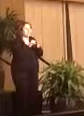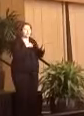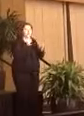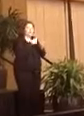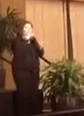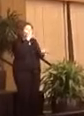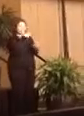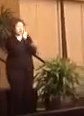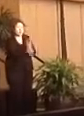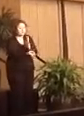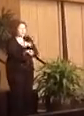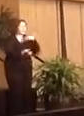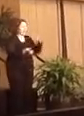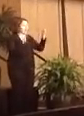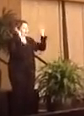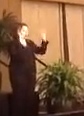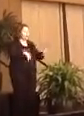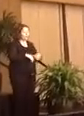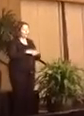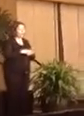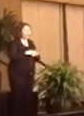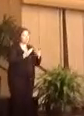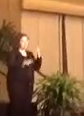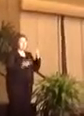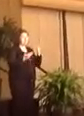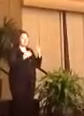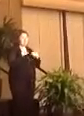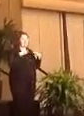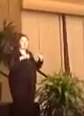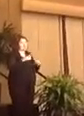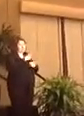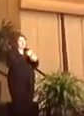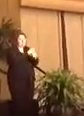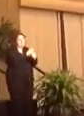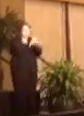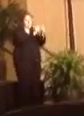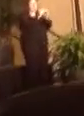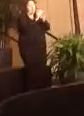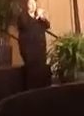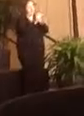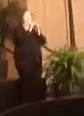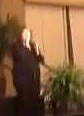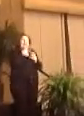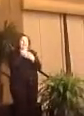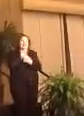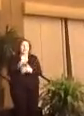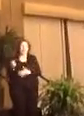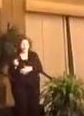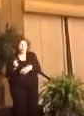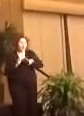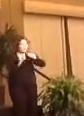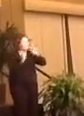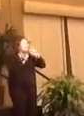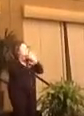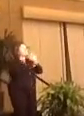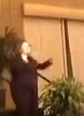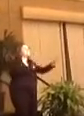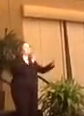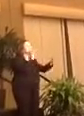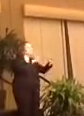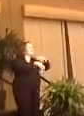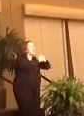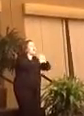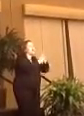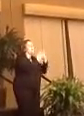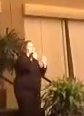at that point, I was like, well, like maybe I need to make videos not just about people jerking off, but like about stuff that could add value to